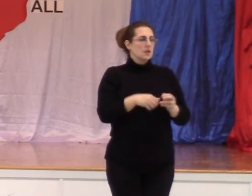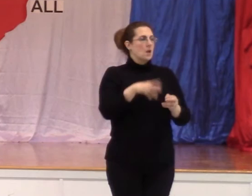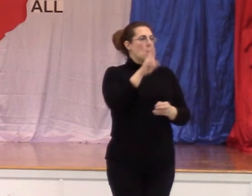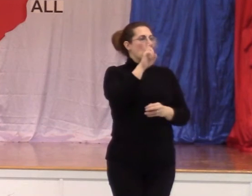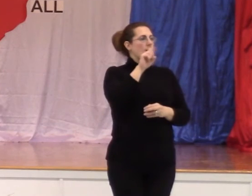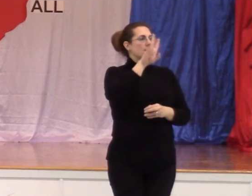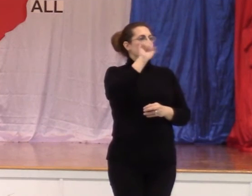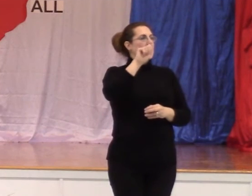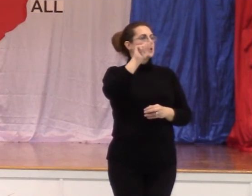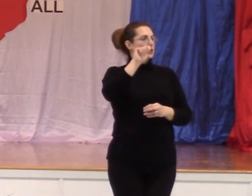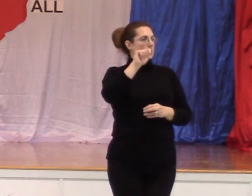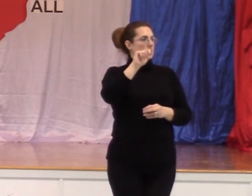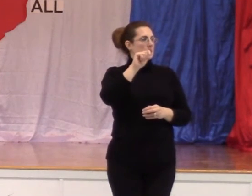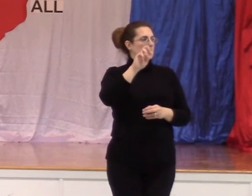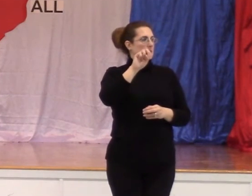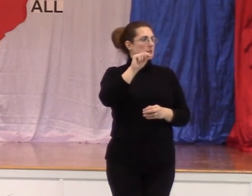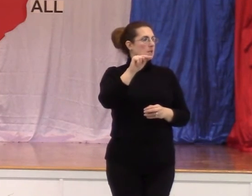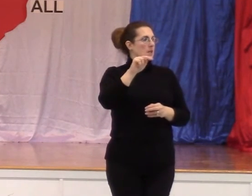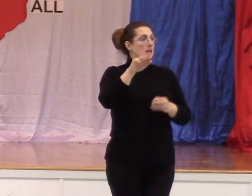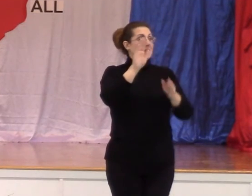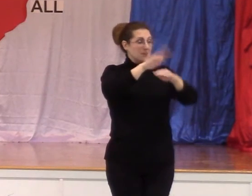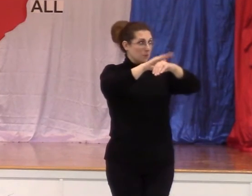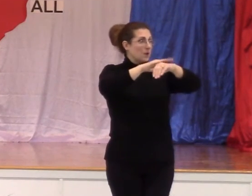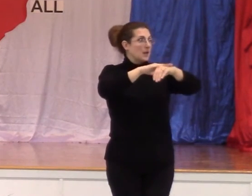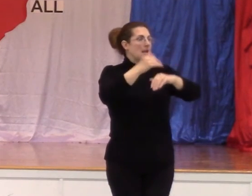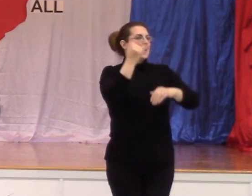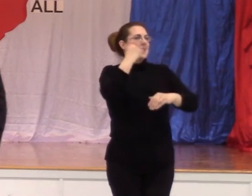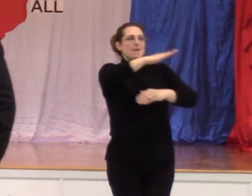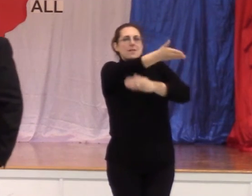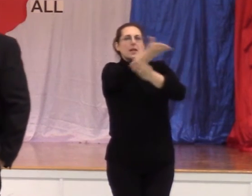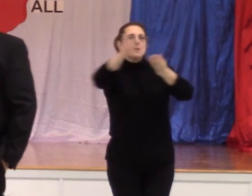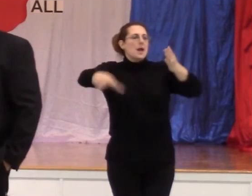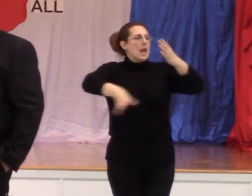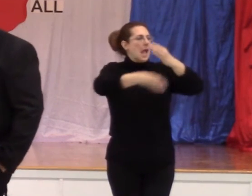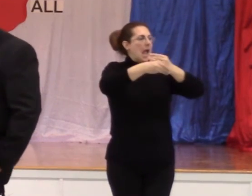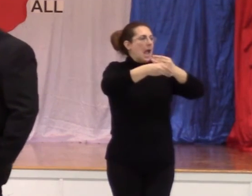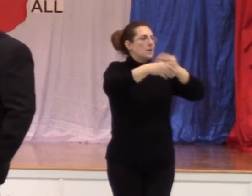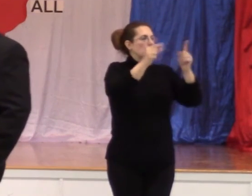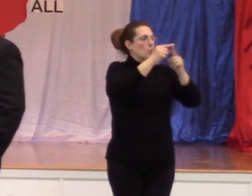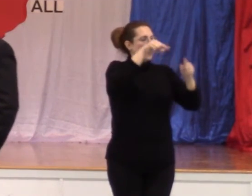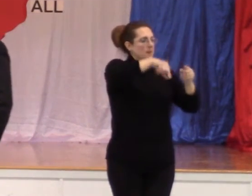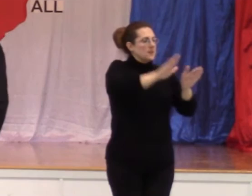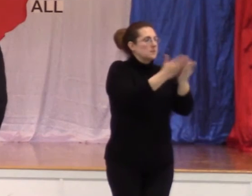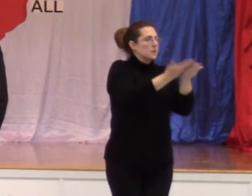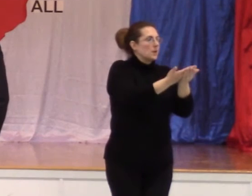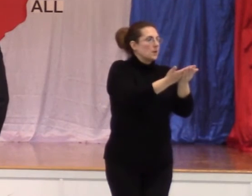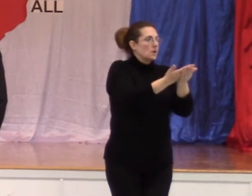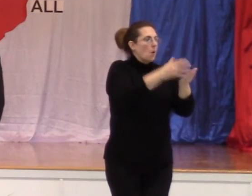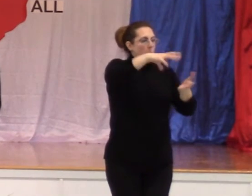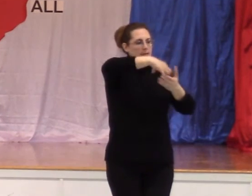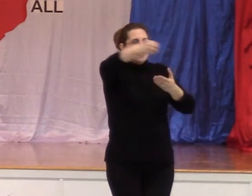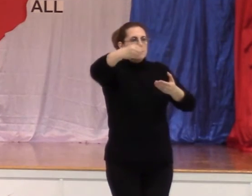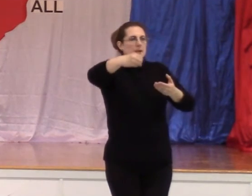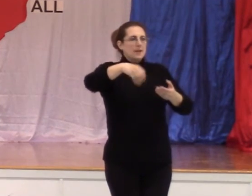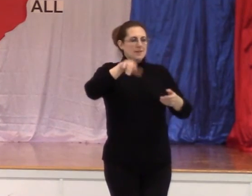Revelation, that great warning at the end, if anyone adds to the words of this book or takes away from them, right, let them be cursed.